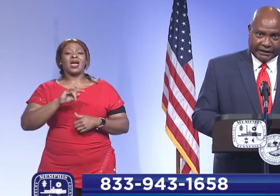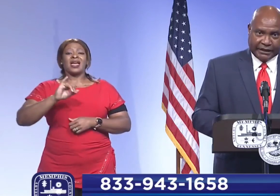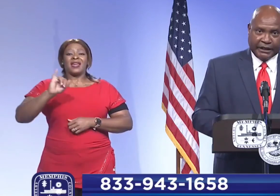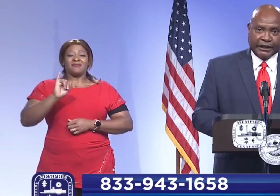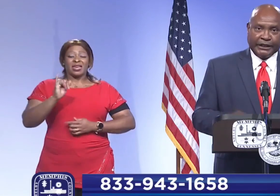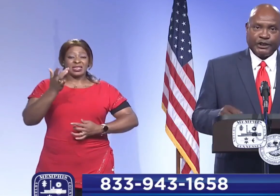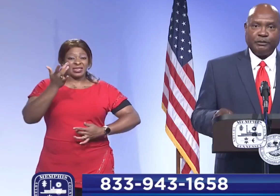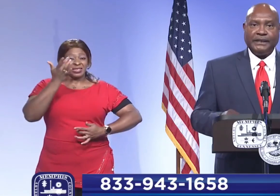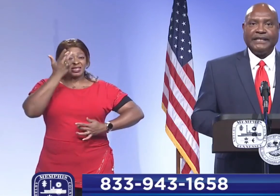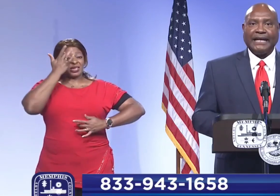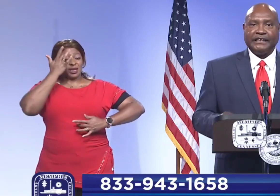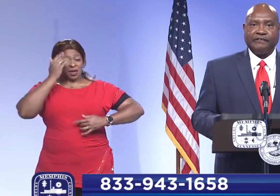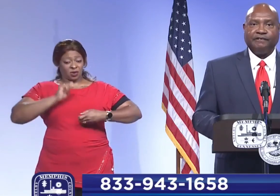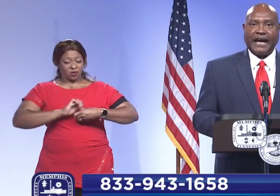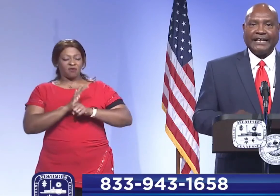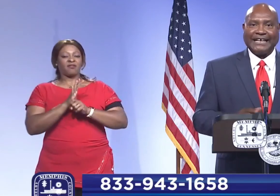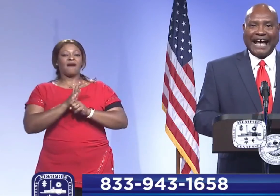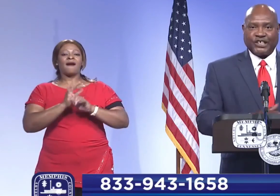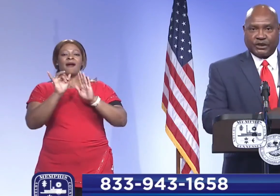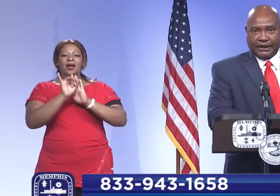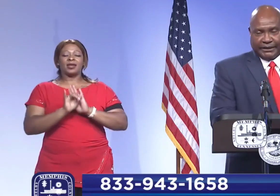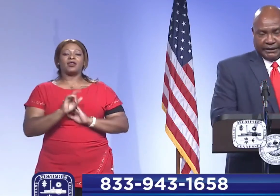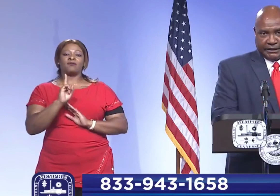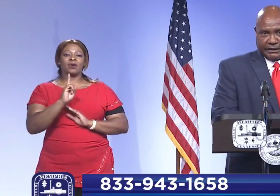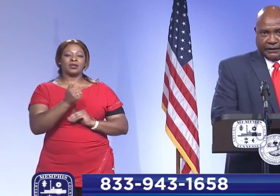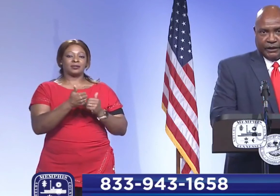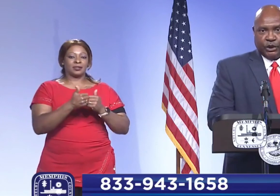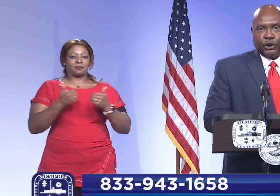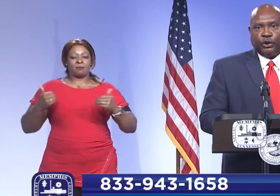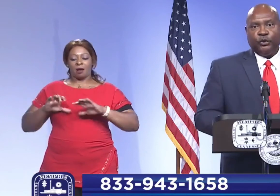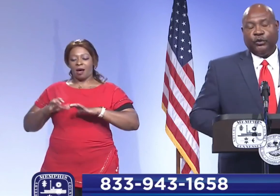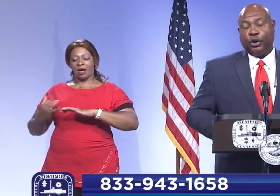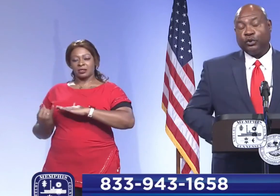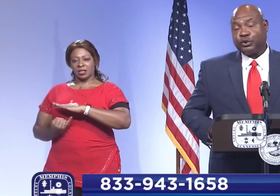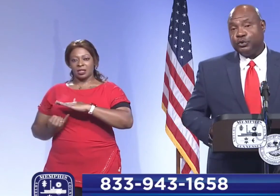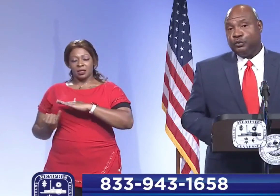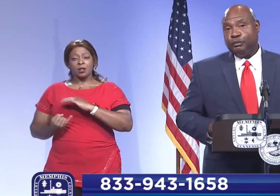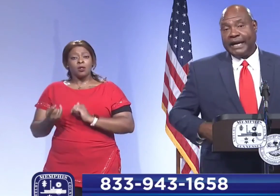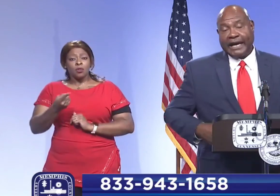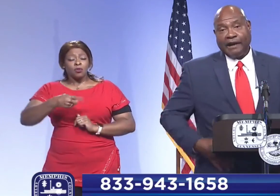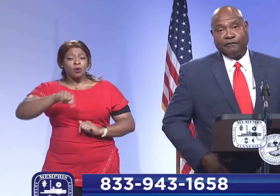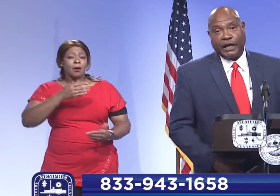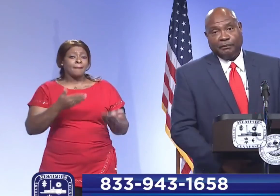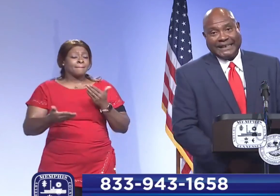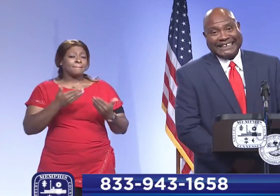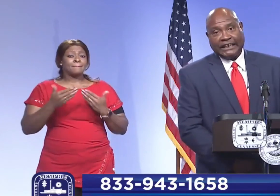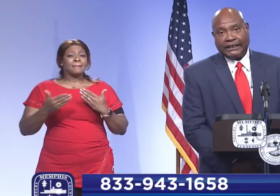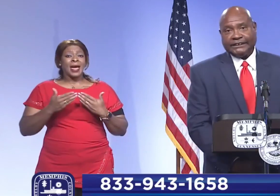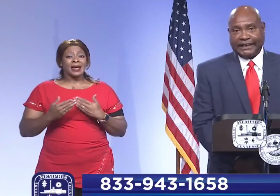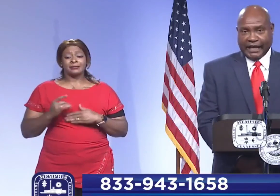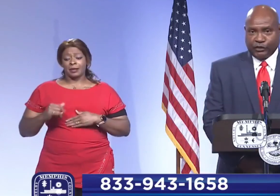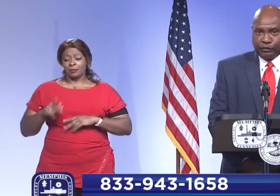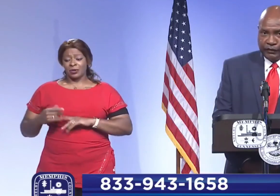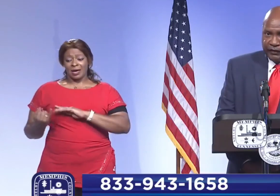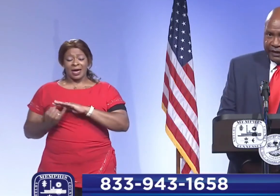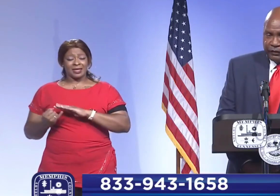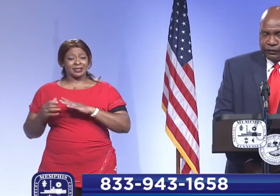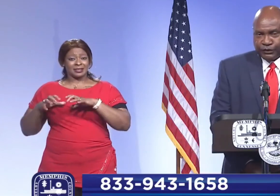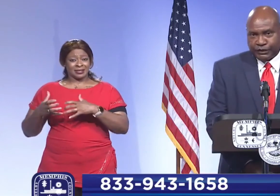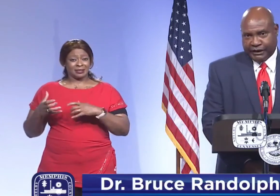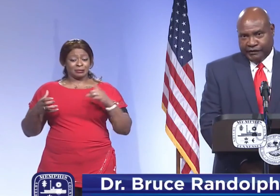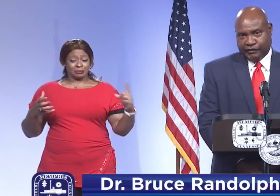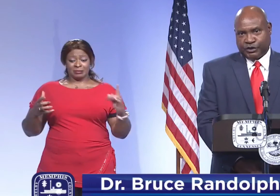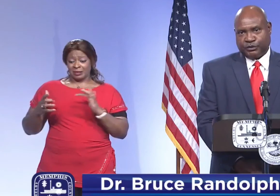infected need to be identified and isolated. Those who may have come in contact with